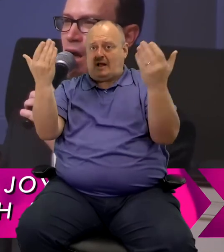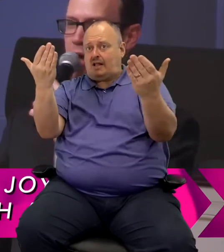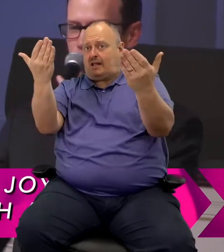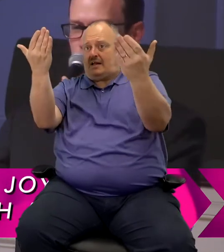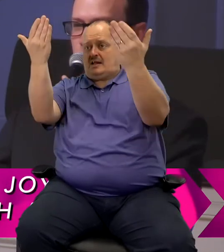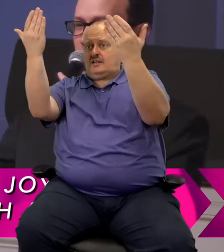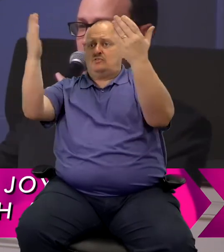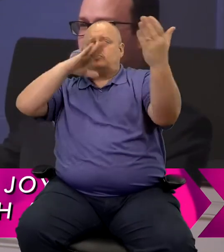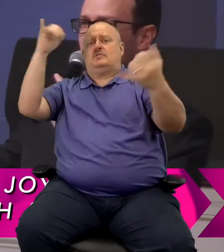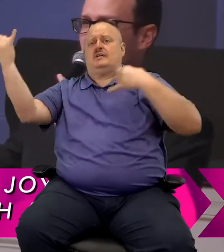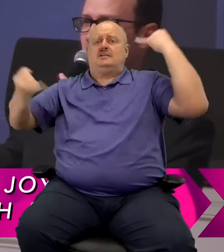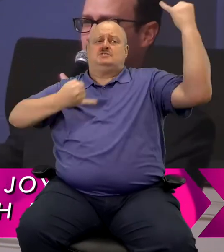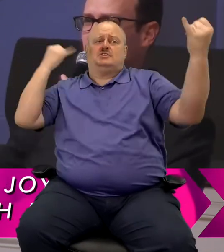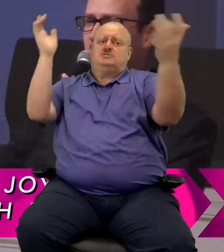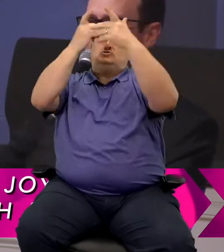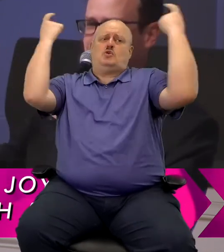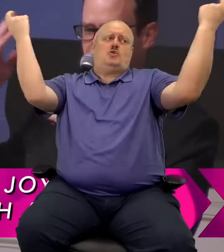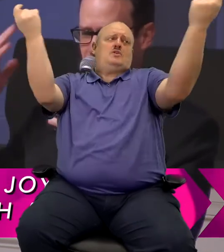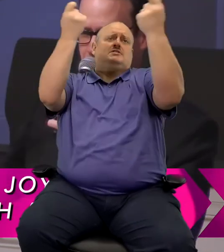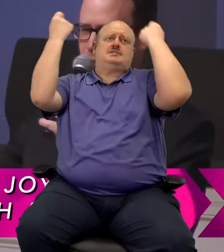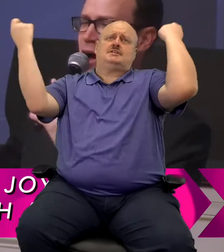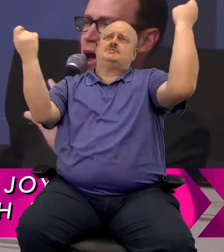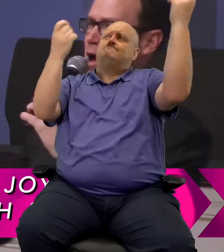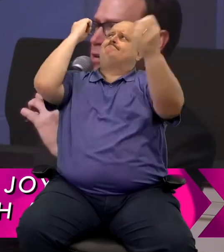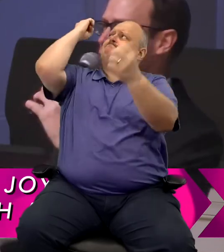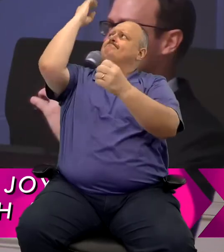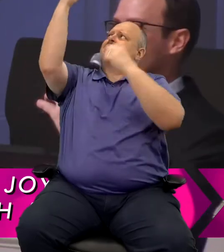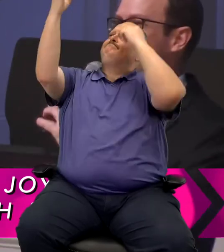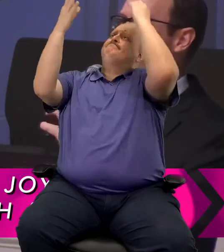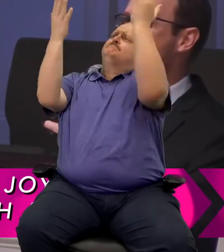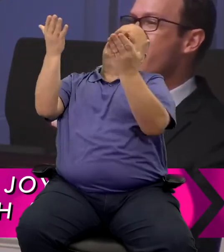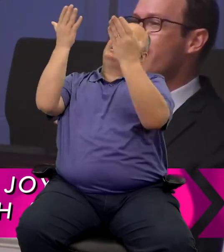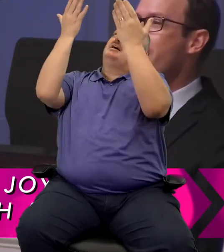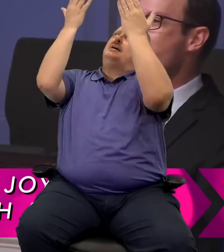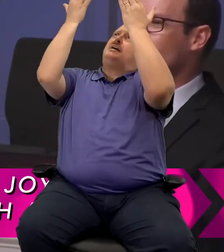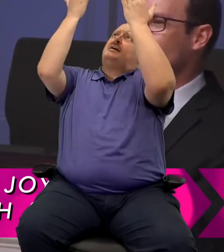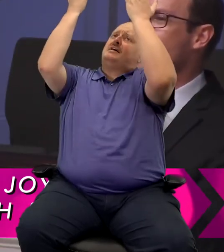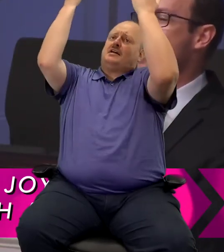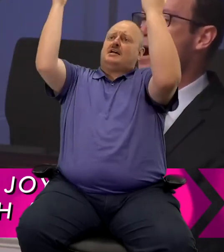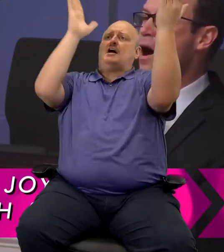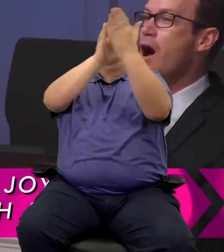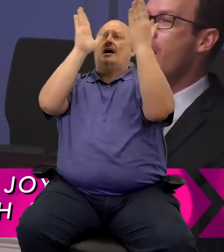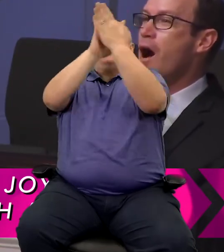hallelujah. Raise your joys and triumphs high,